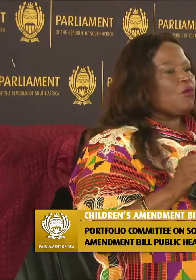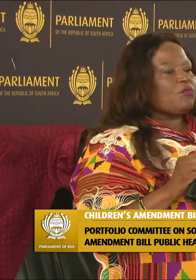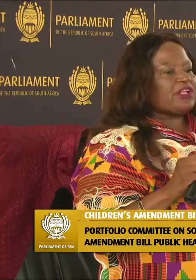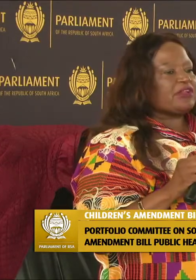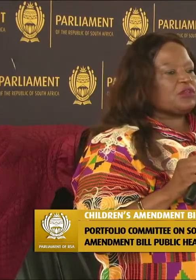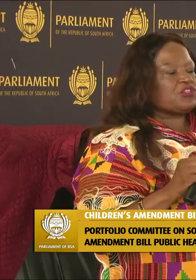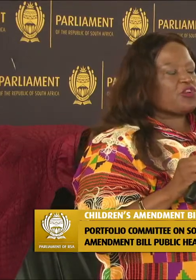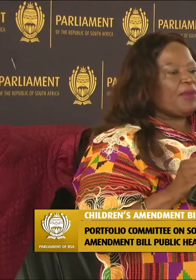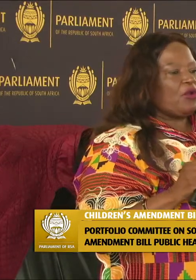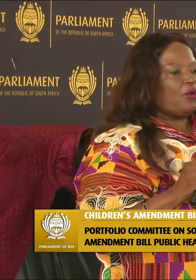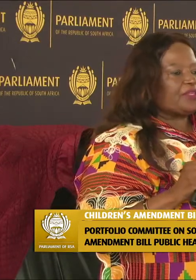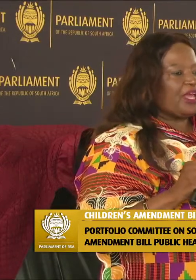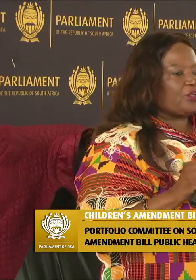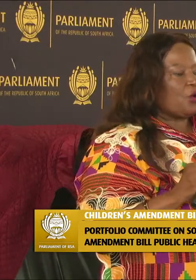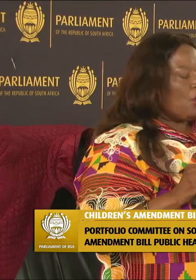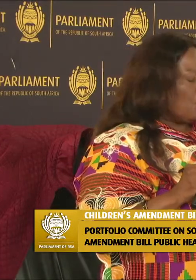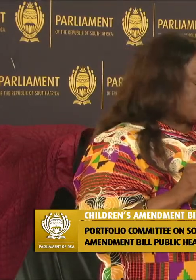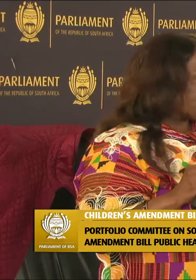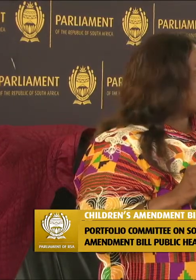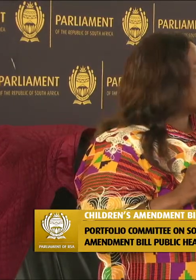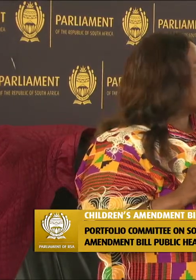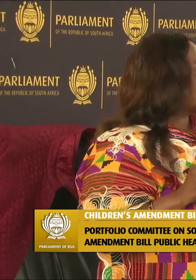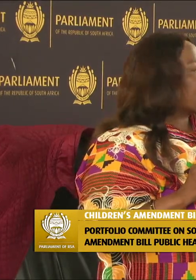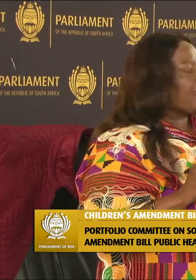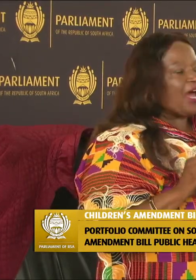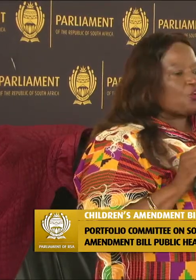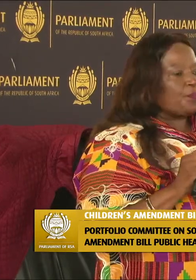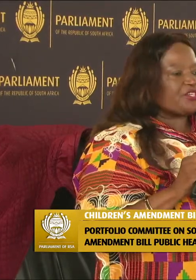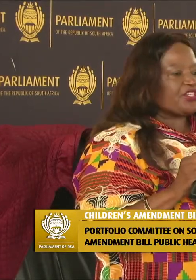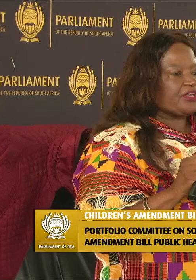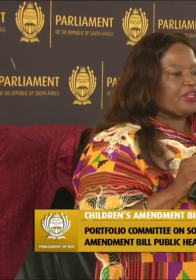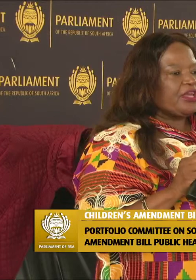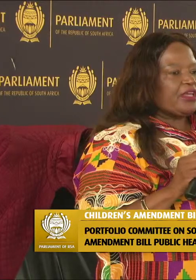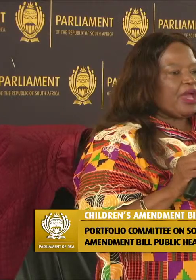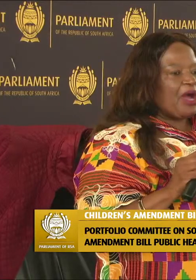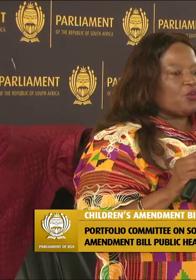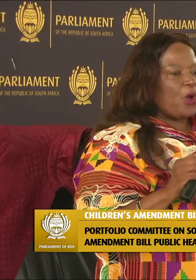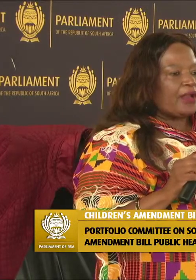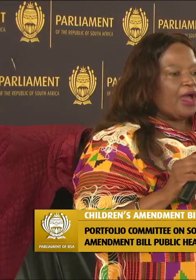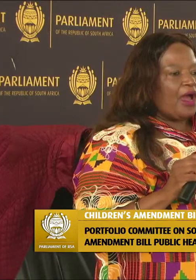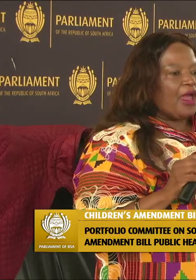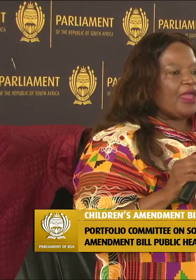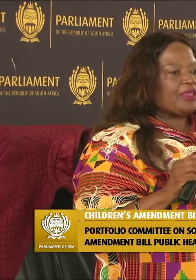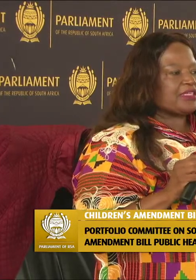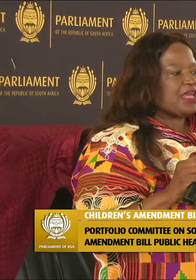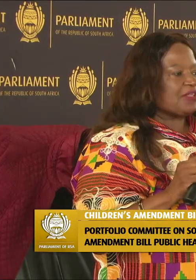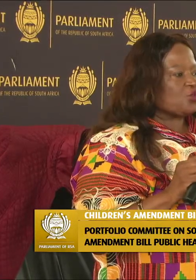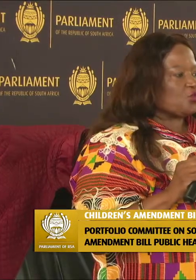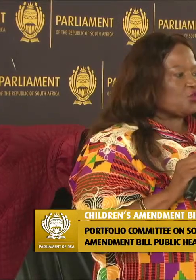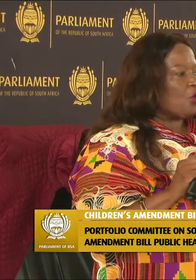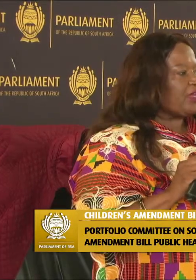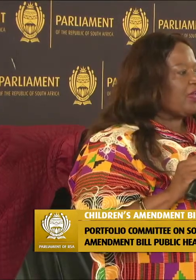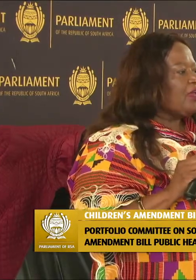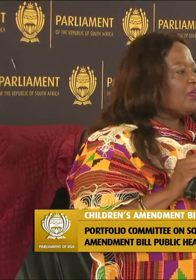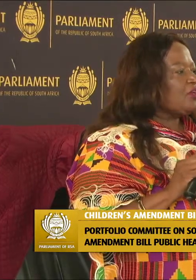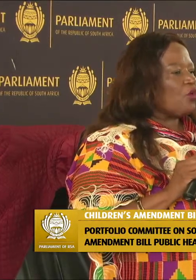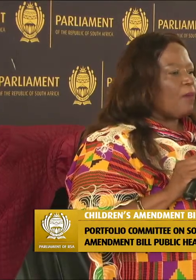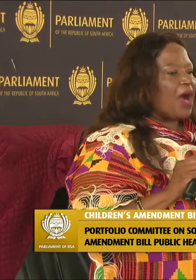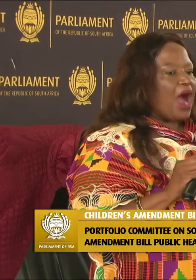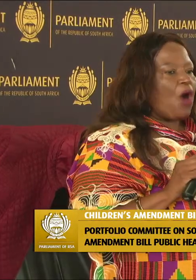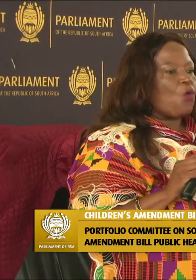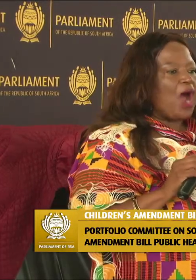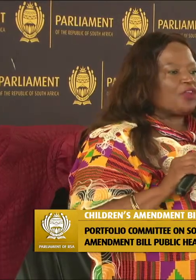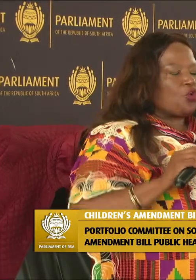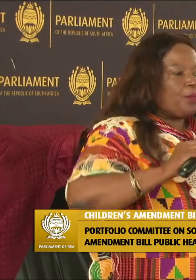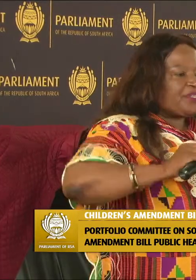Omnye isihlomelo mthetho sesisithetha nge-adoption yabantwana esiyaziyo sonke